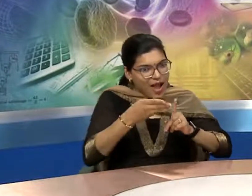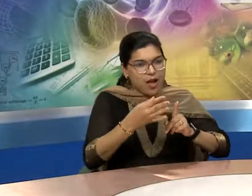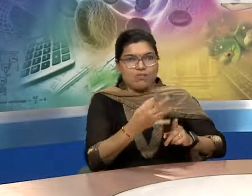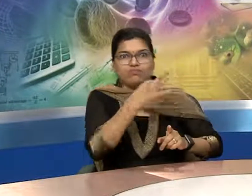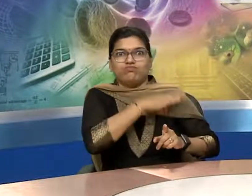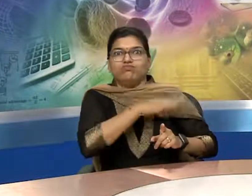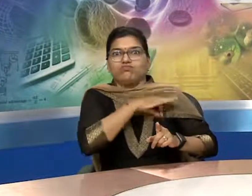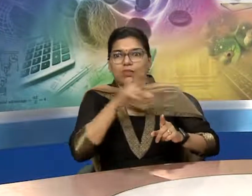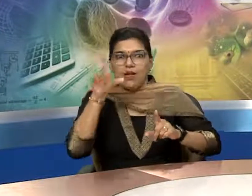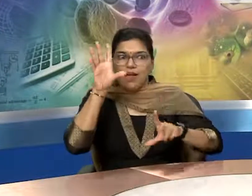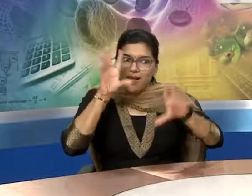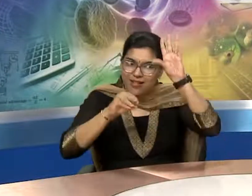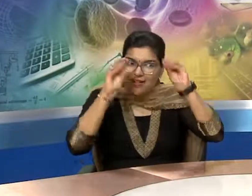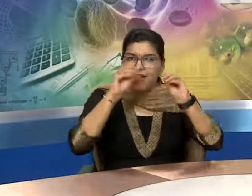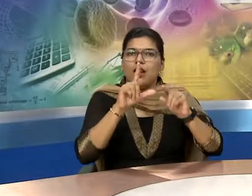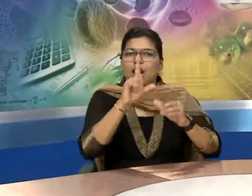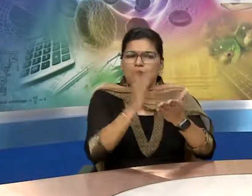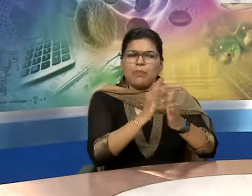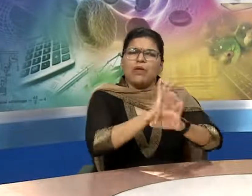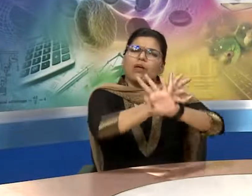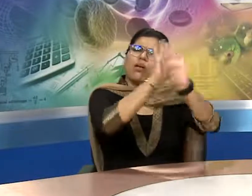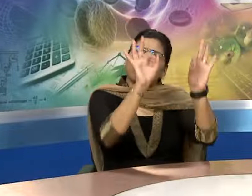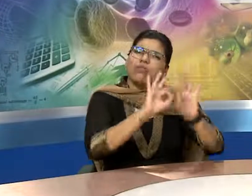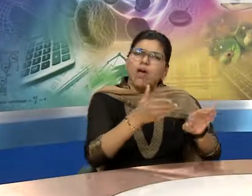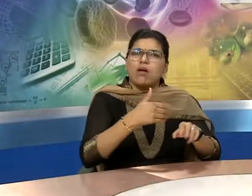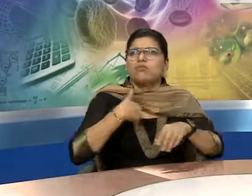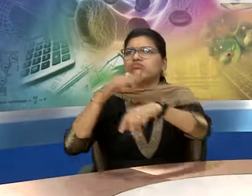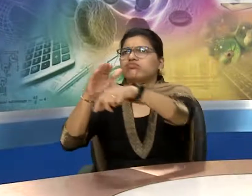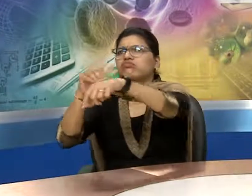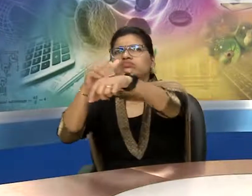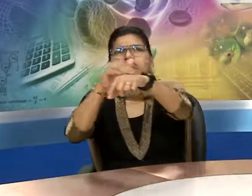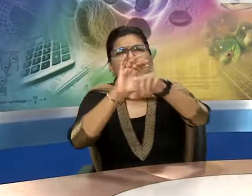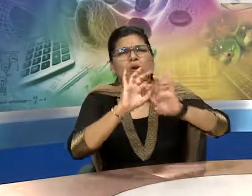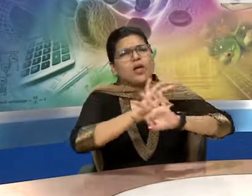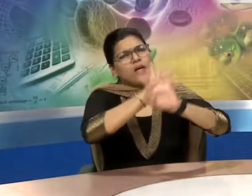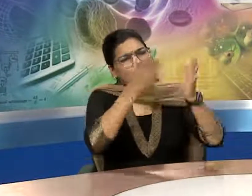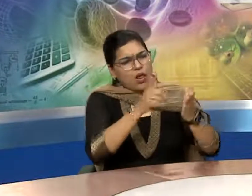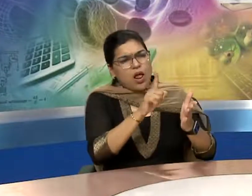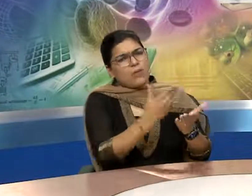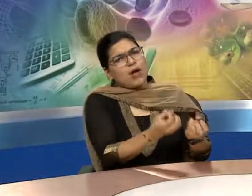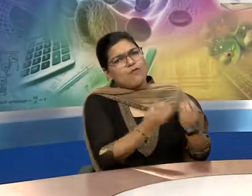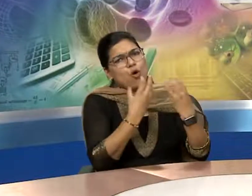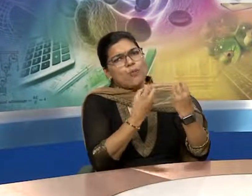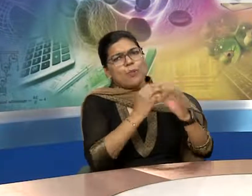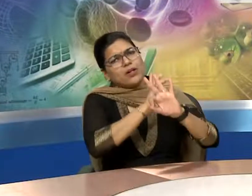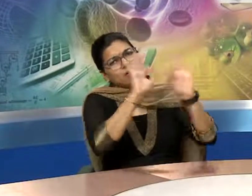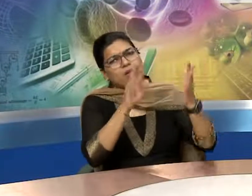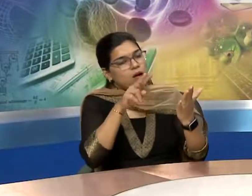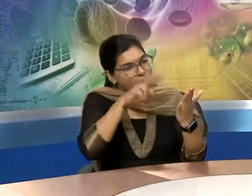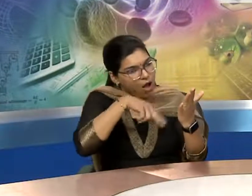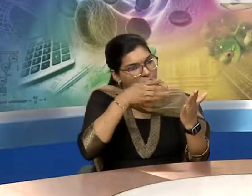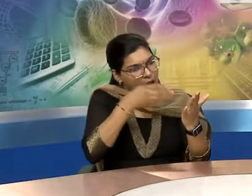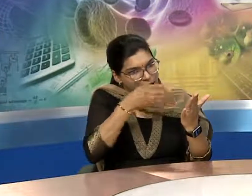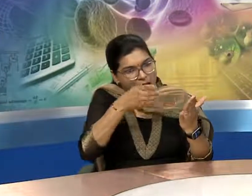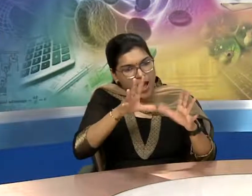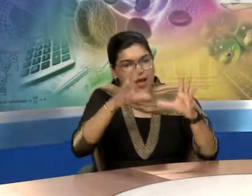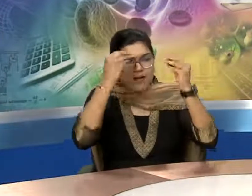As in India we have different culture, different states, so we can get information of other state, other culture easily